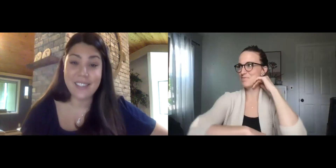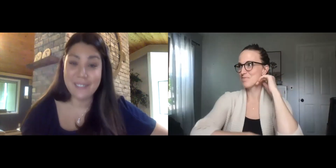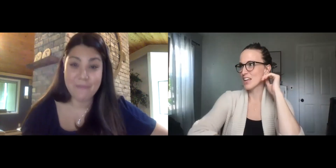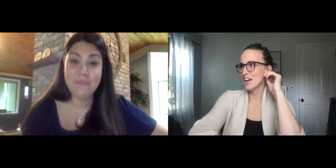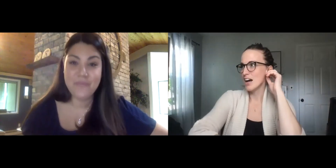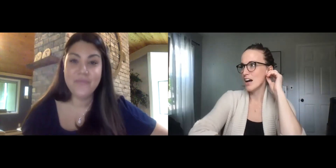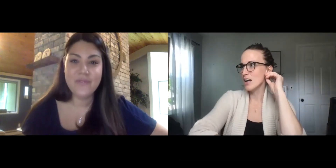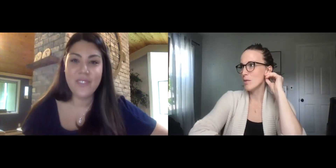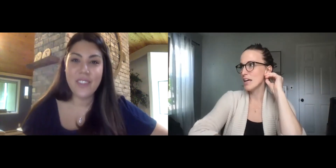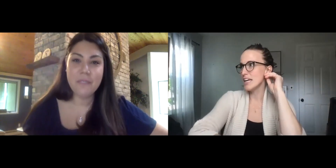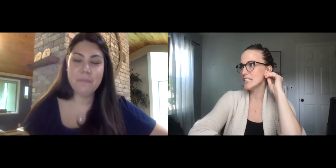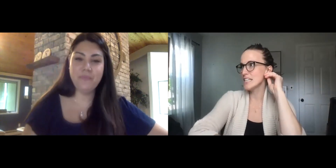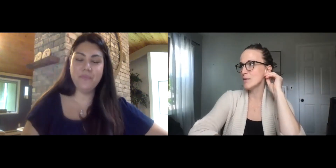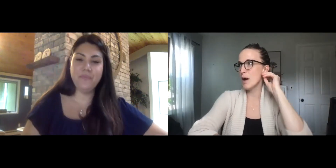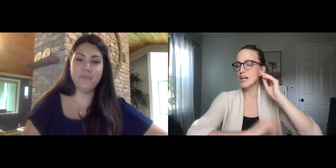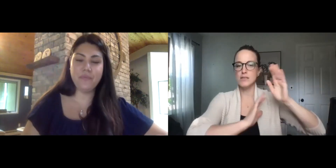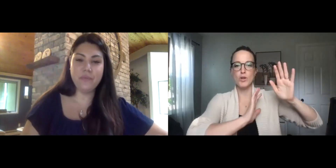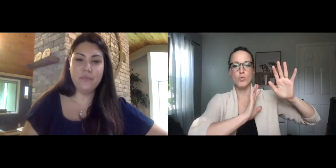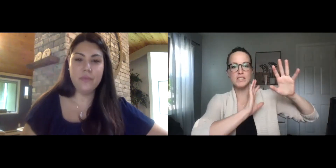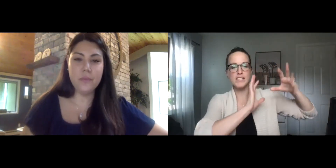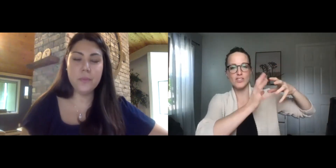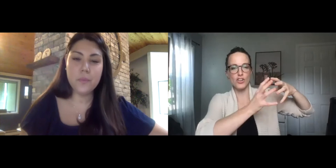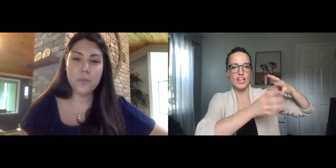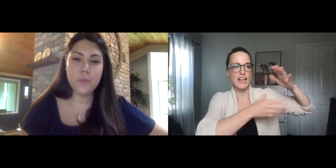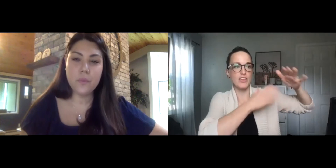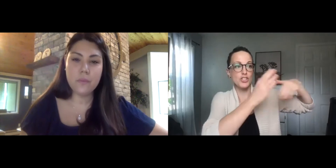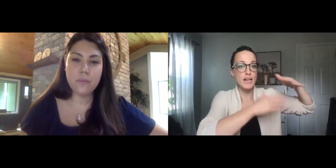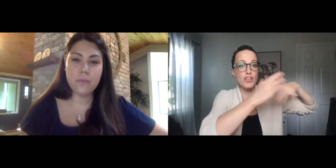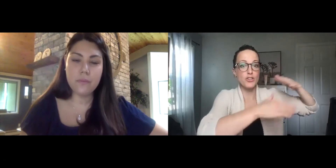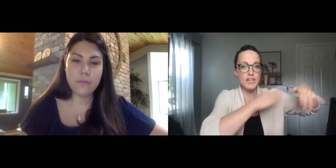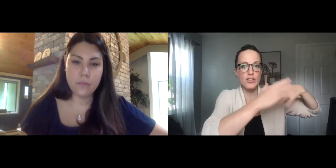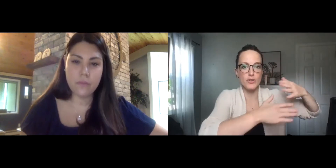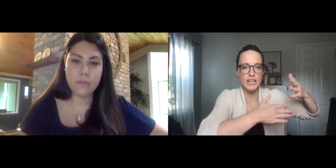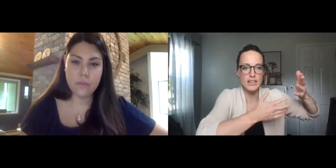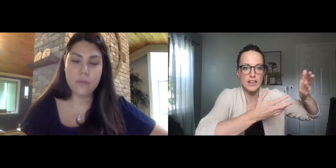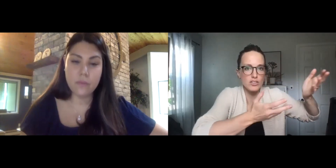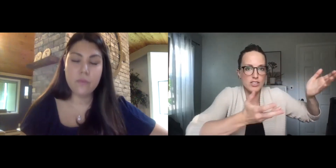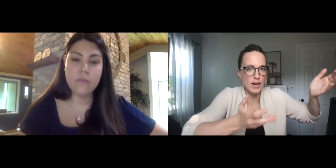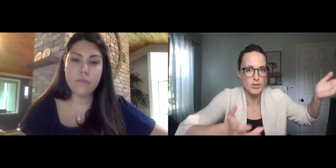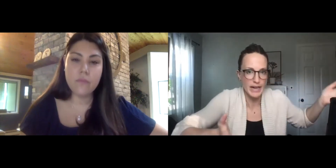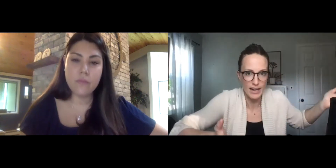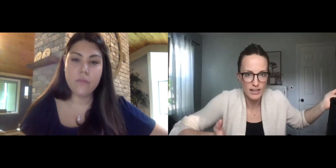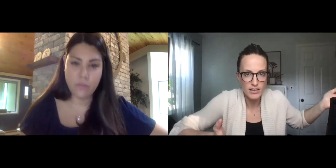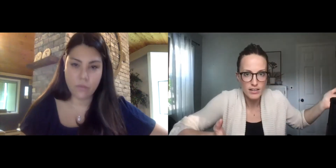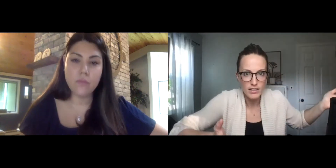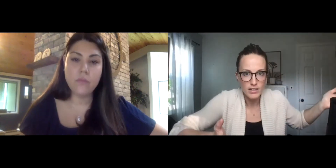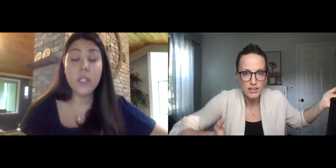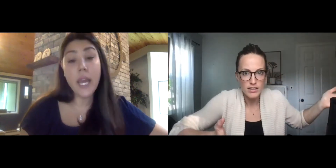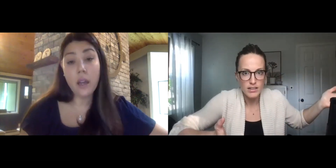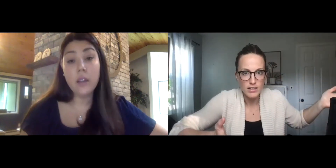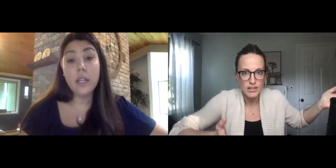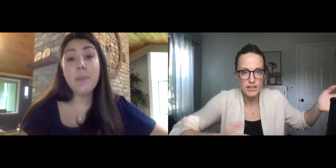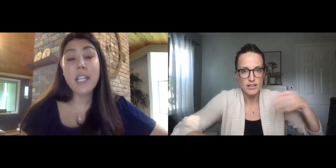it. Is it possible once they start learning that they're doing it, and then they just stop doing it?